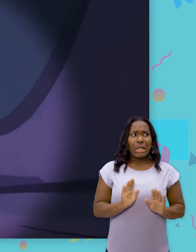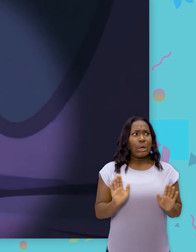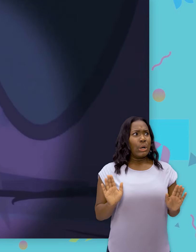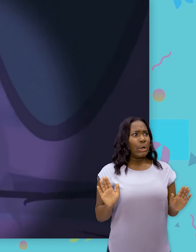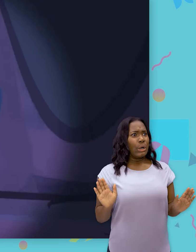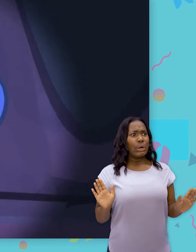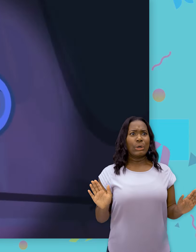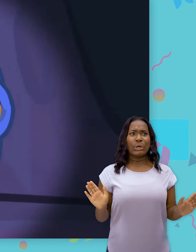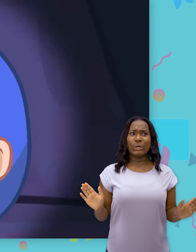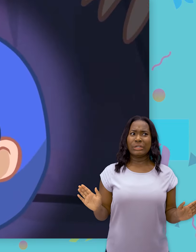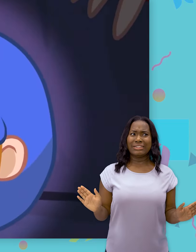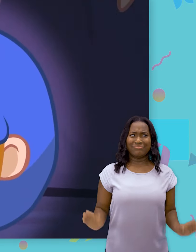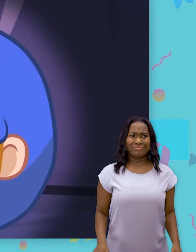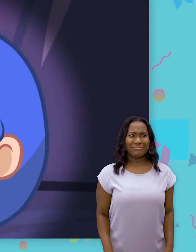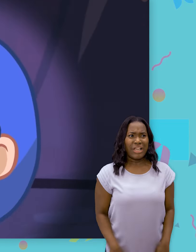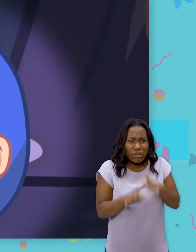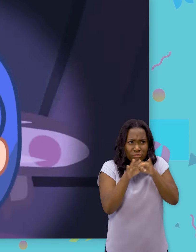Hello!